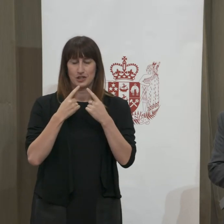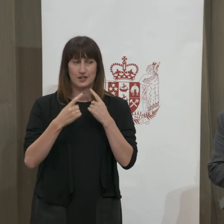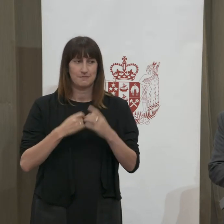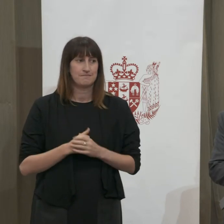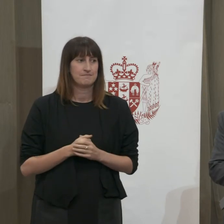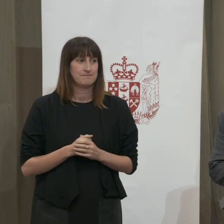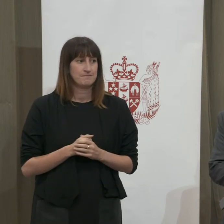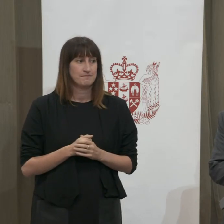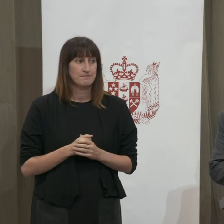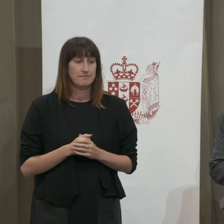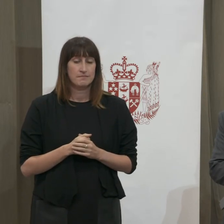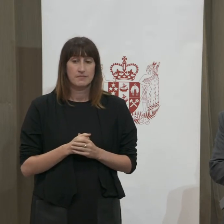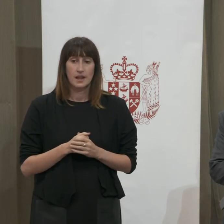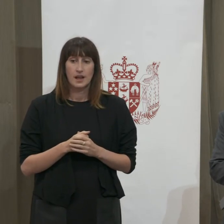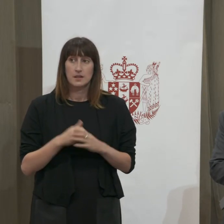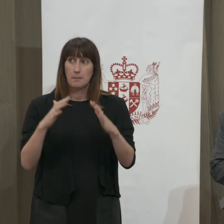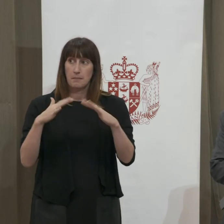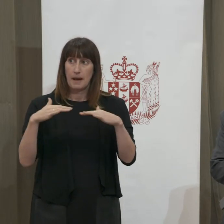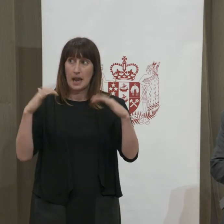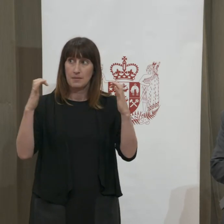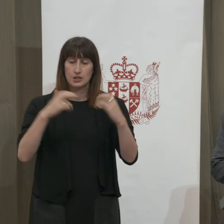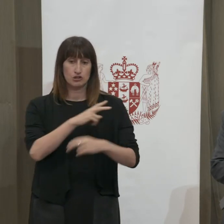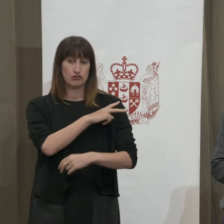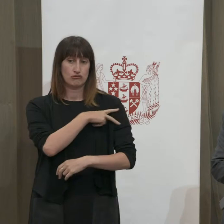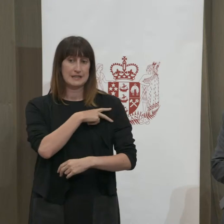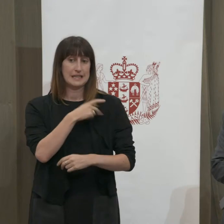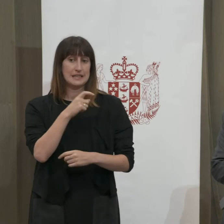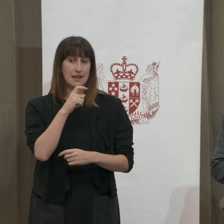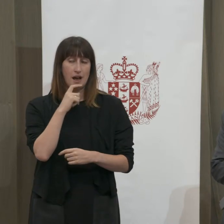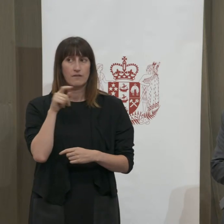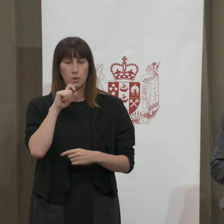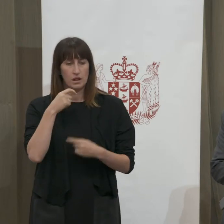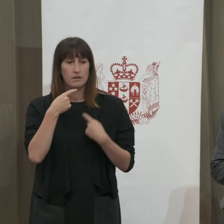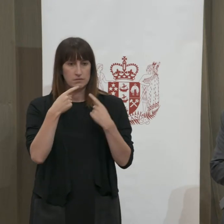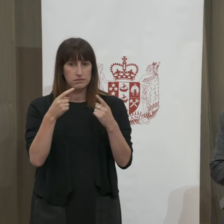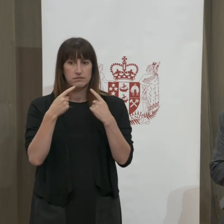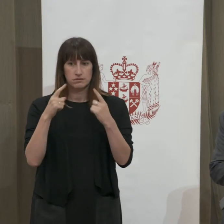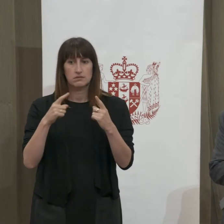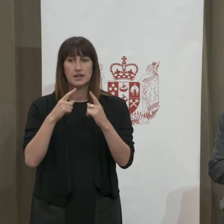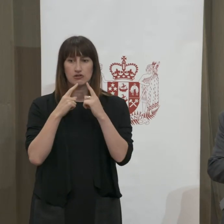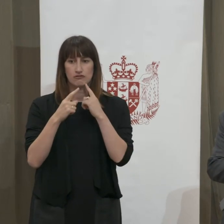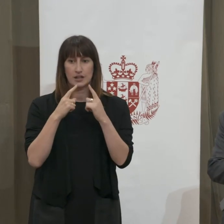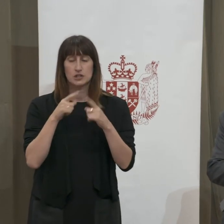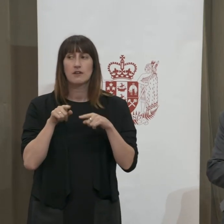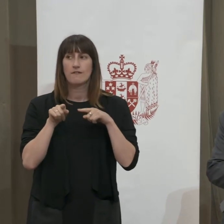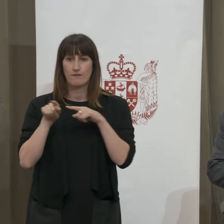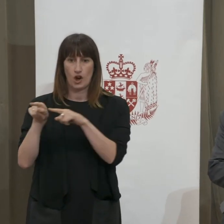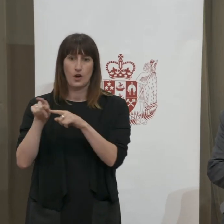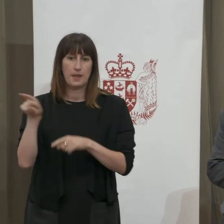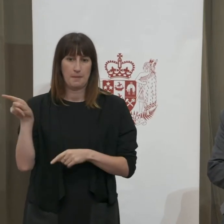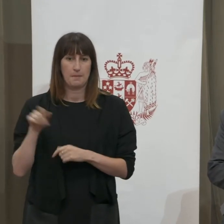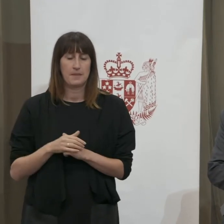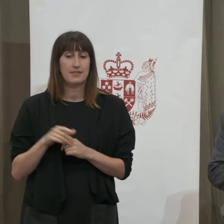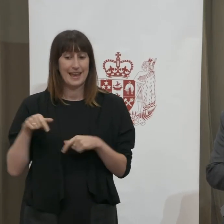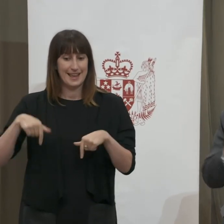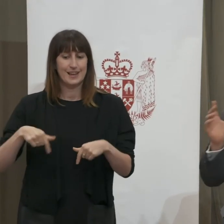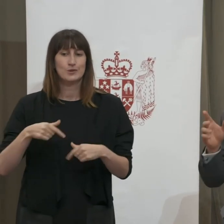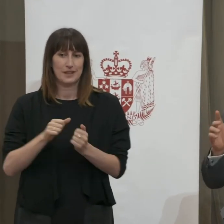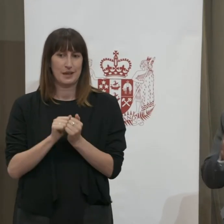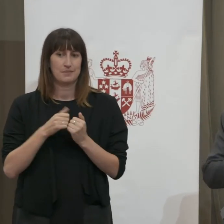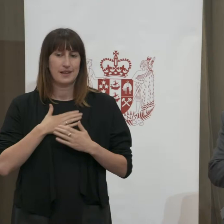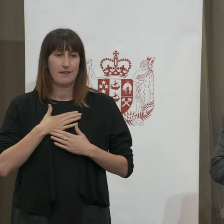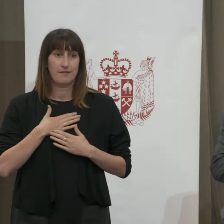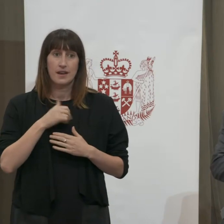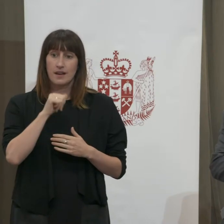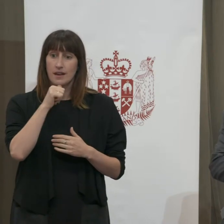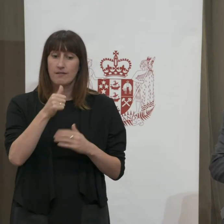Whānau, if we can please follow the instructions of Parliament's security staff at all times. They're here to keep us, indeed all of us, safe. Should the fire